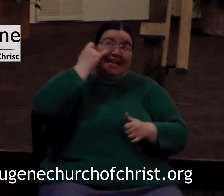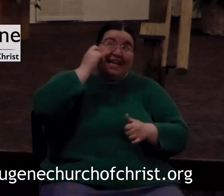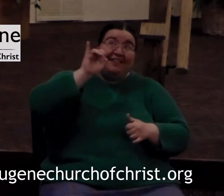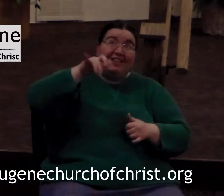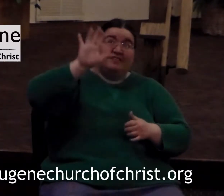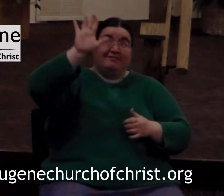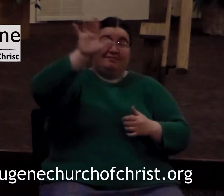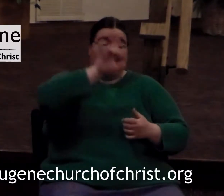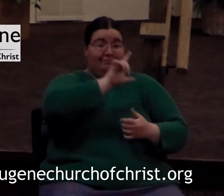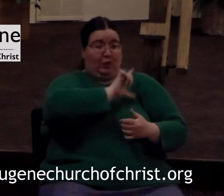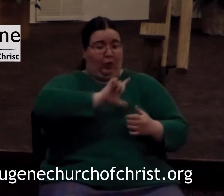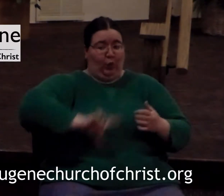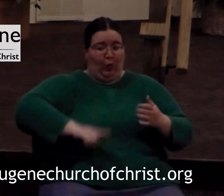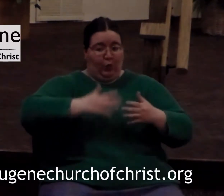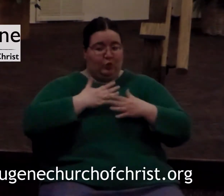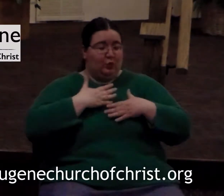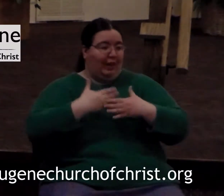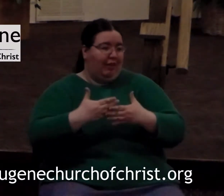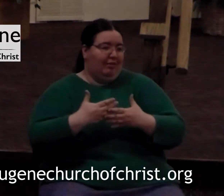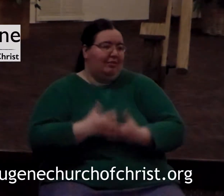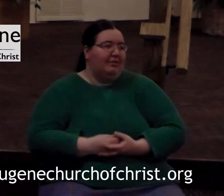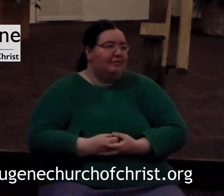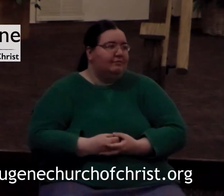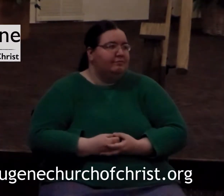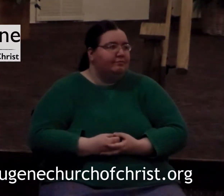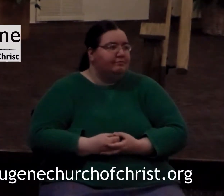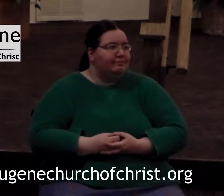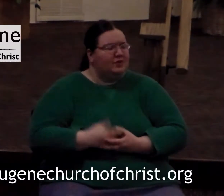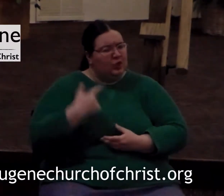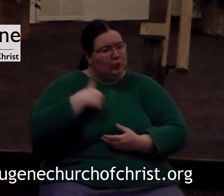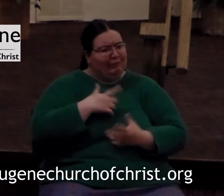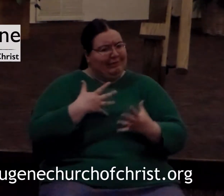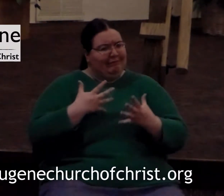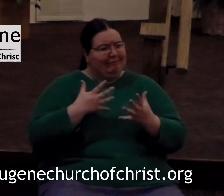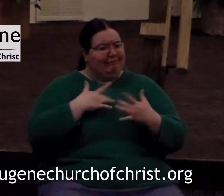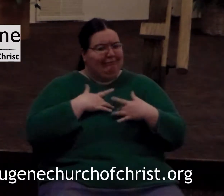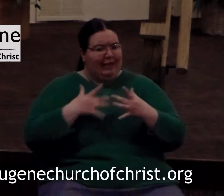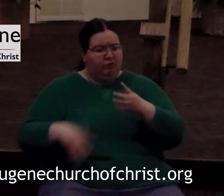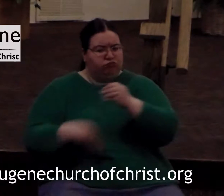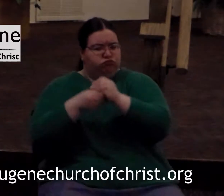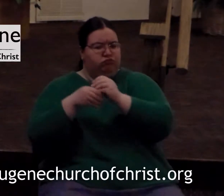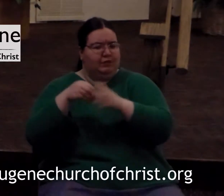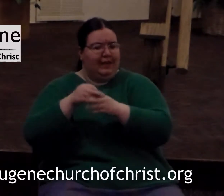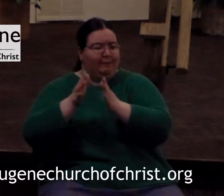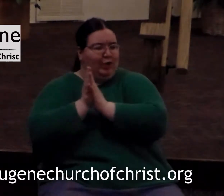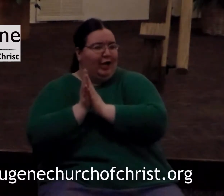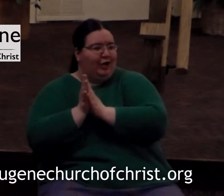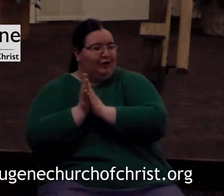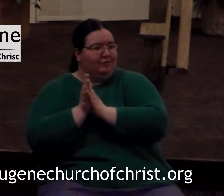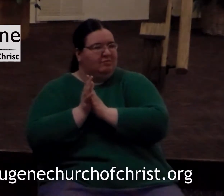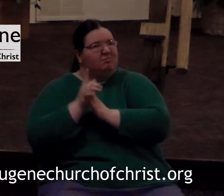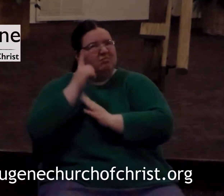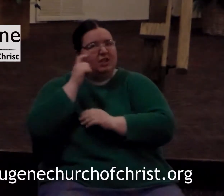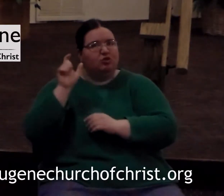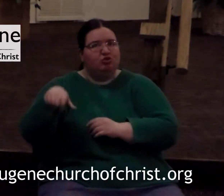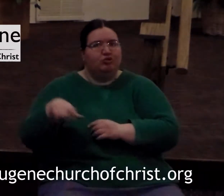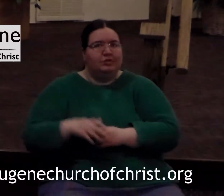we put into prayers because we're supposed to. But do we really operate in this way? I will do these things if it is the Lord's